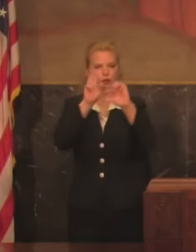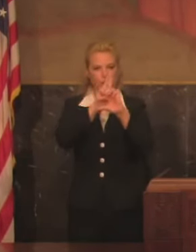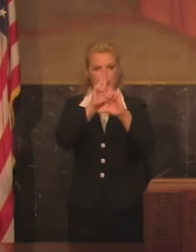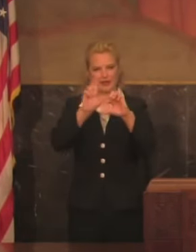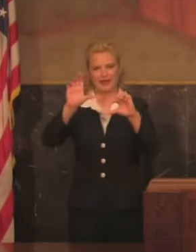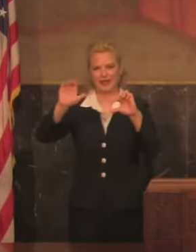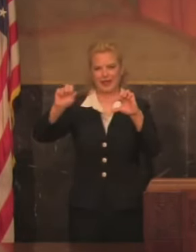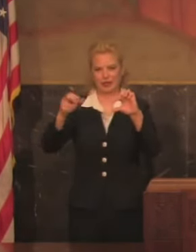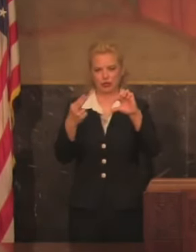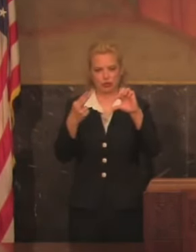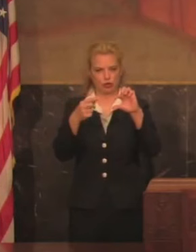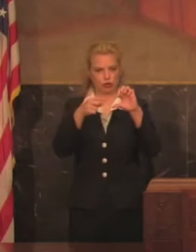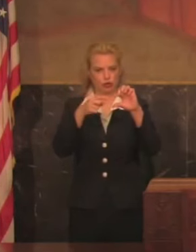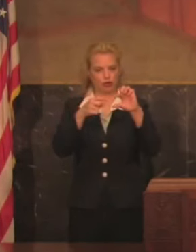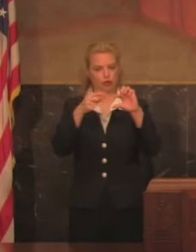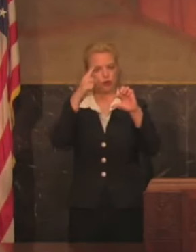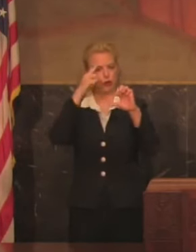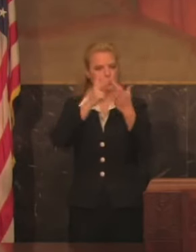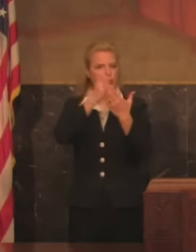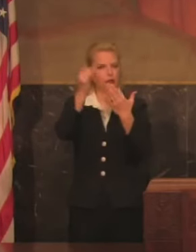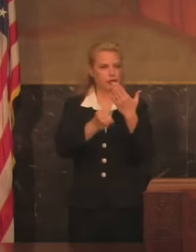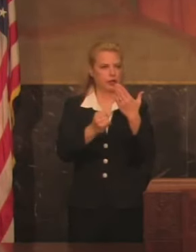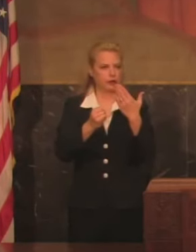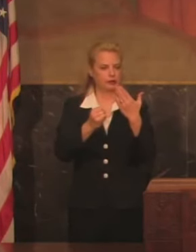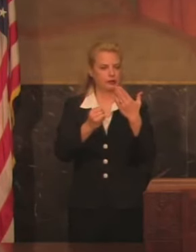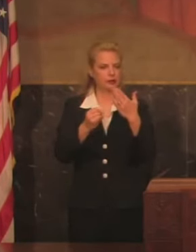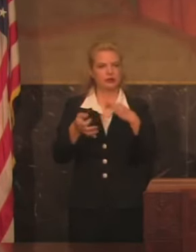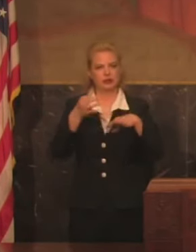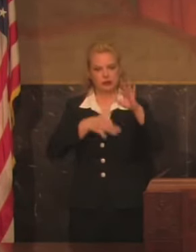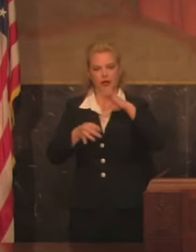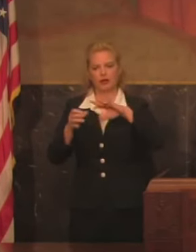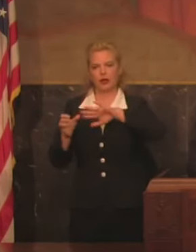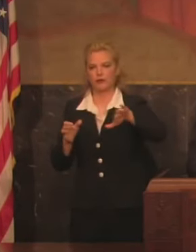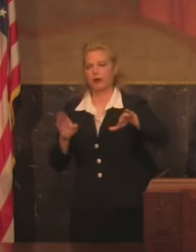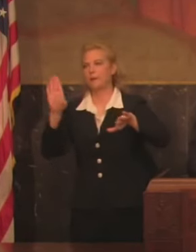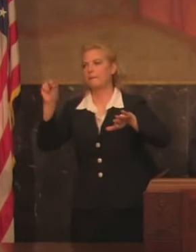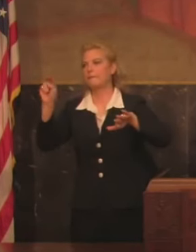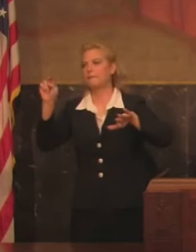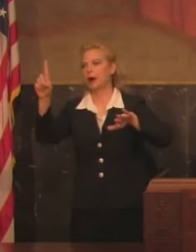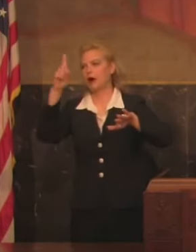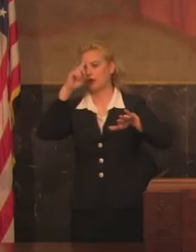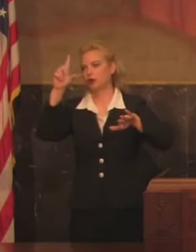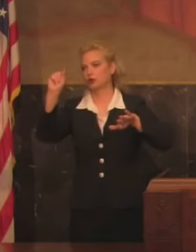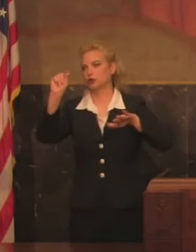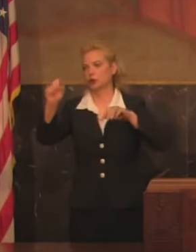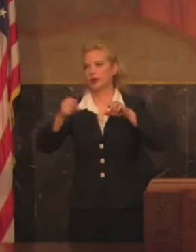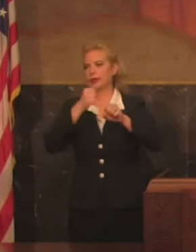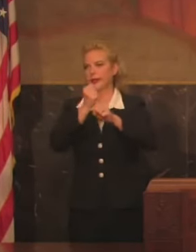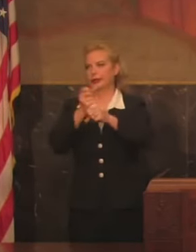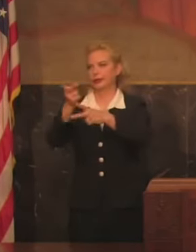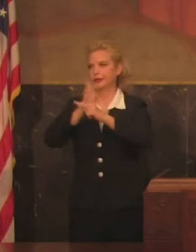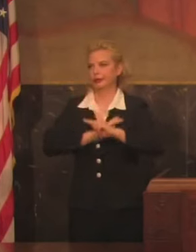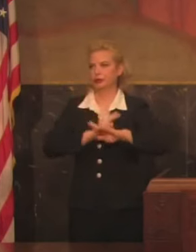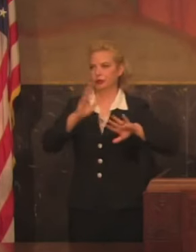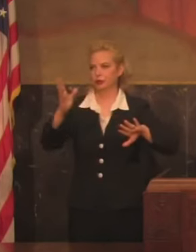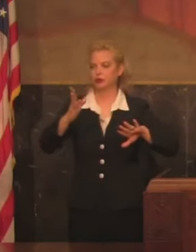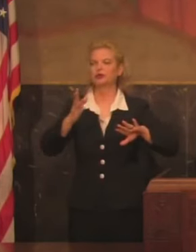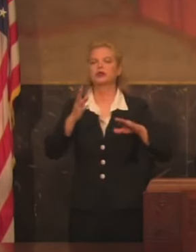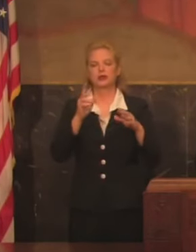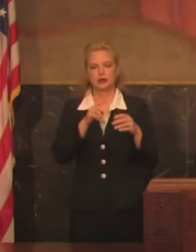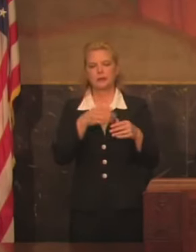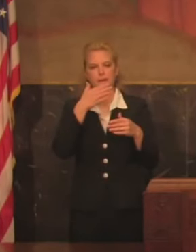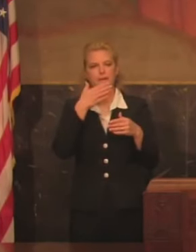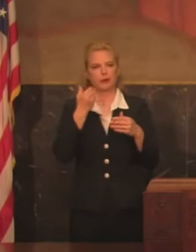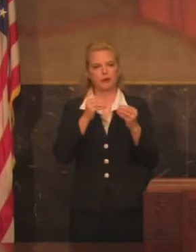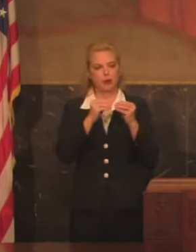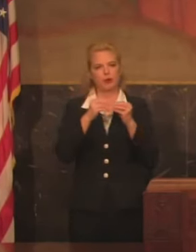front for these projects rather than a typical approach of bonding them out for 20 years, it is just more fiscally responsible way